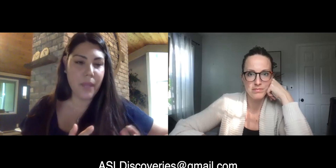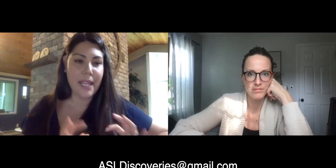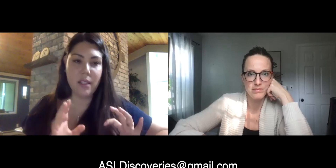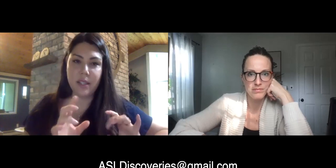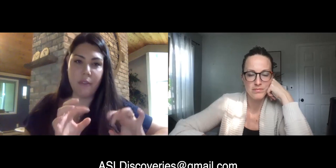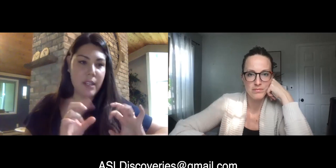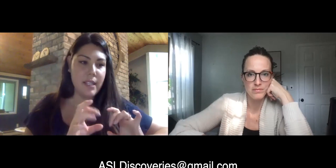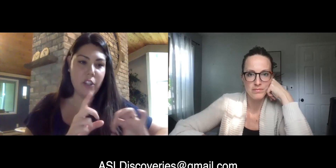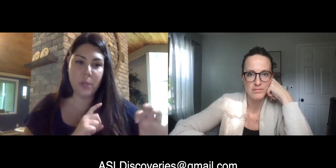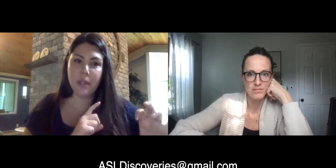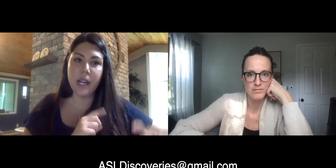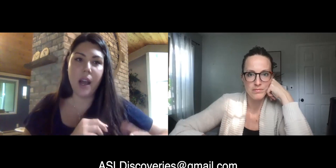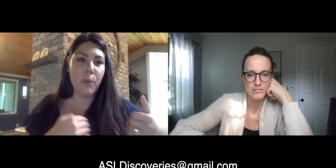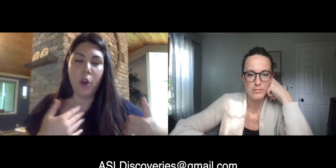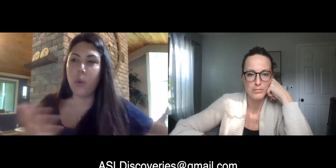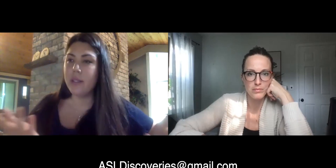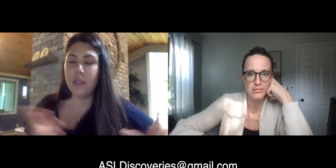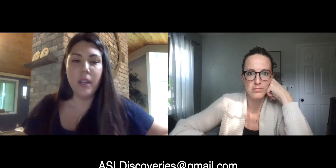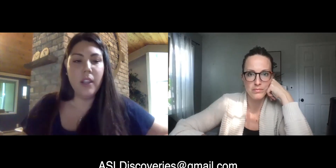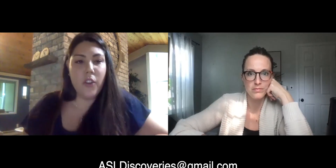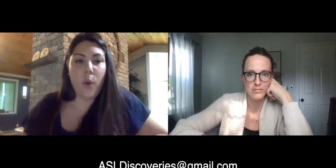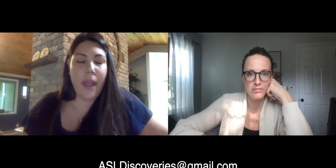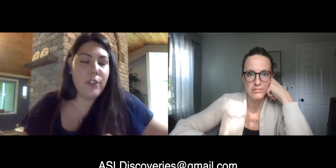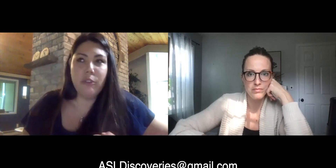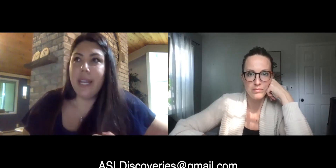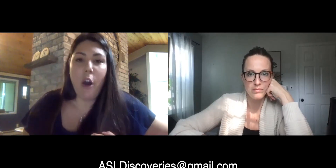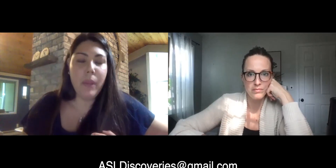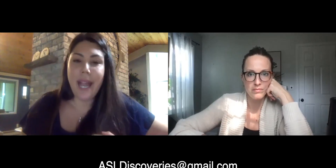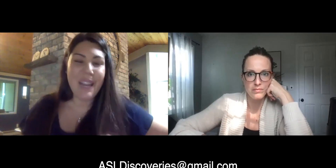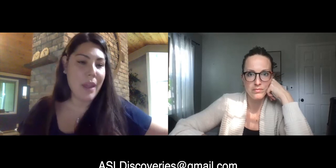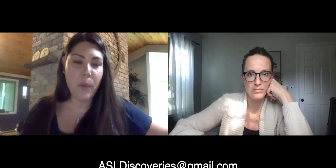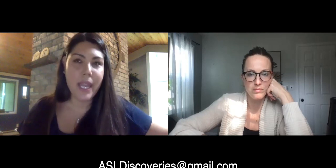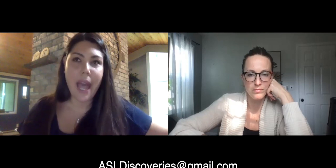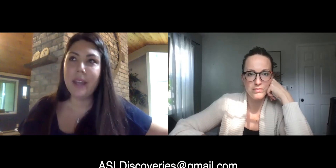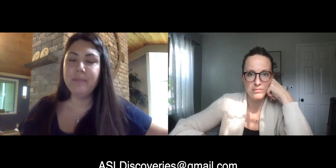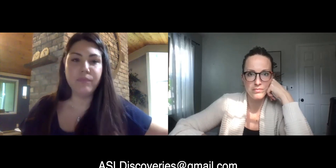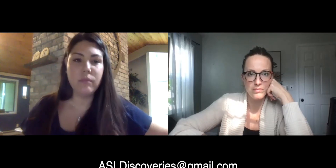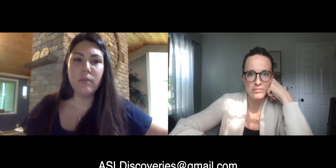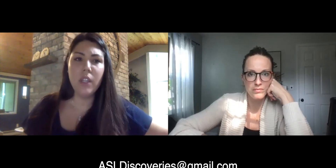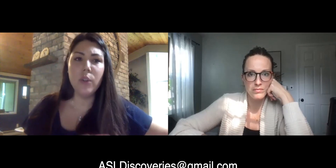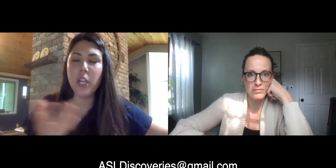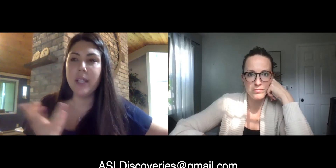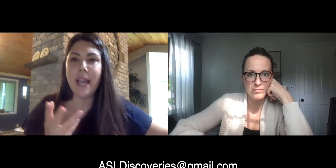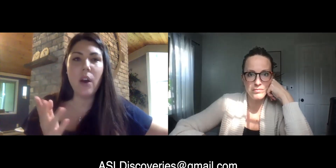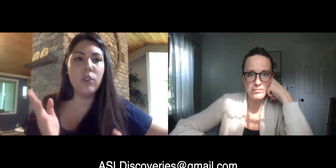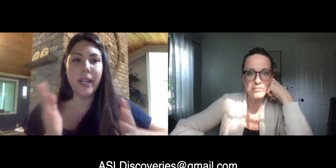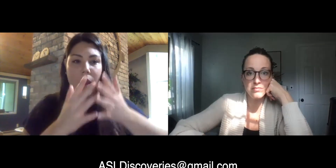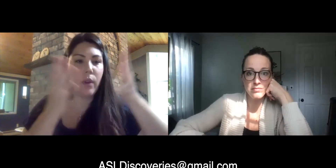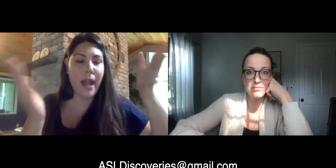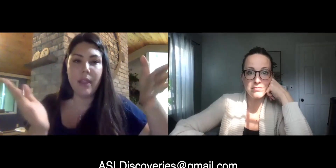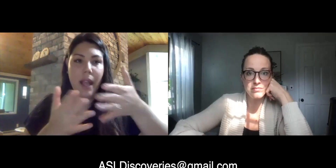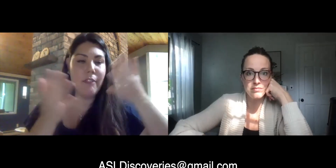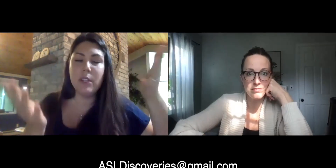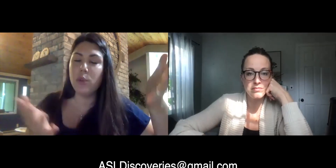mean, ASLDiscoveries@gmail.com. We're always, answering and helping in any way that we can. Check us out, check